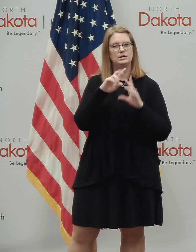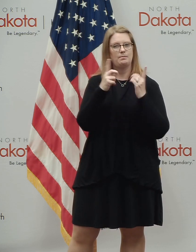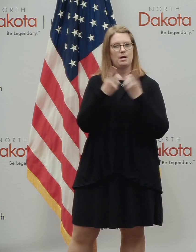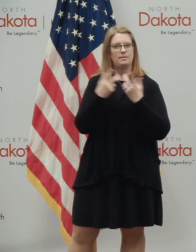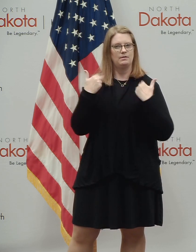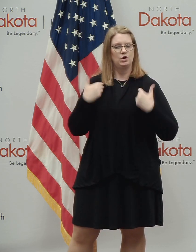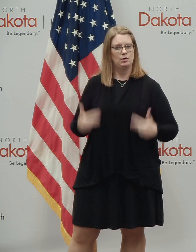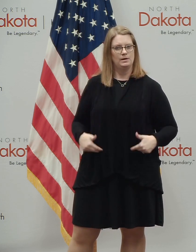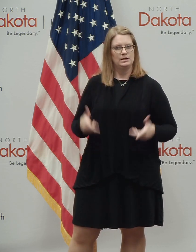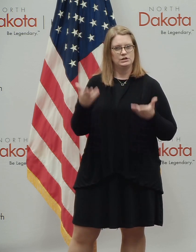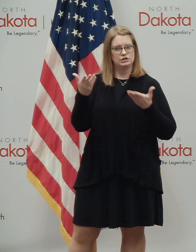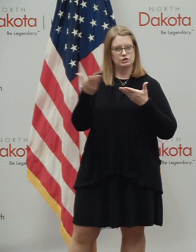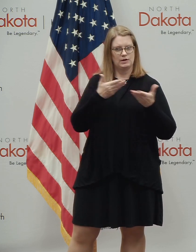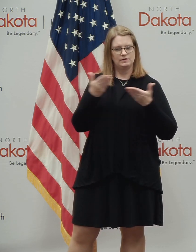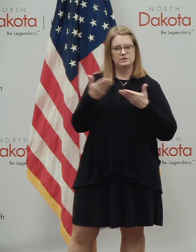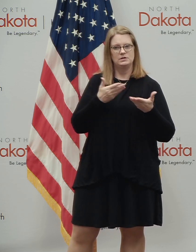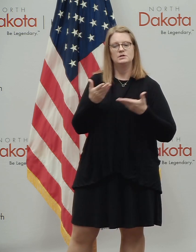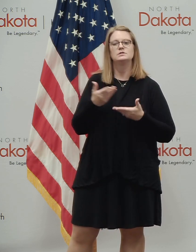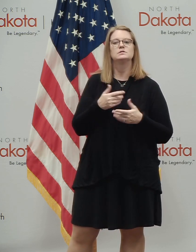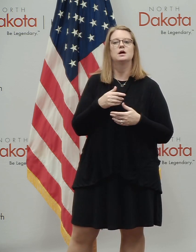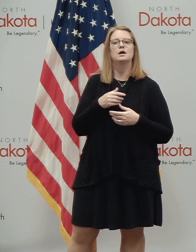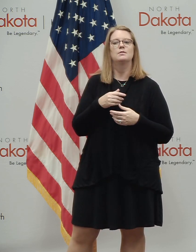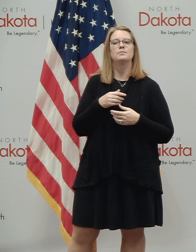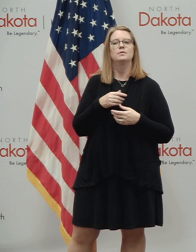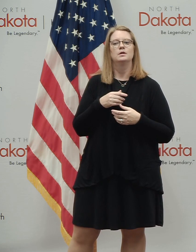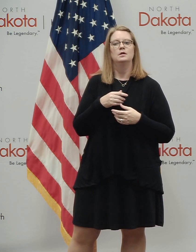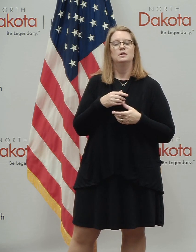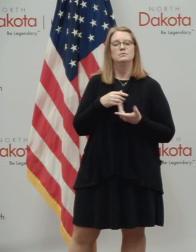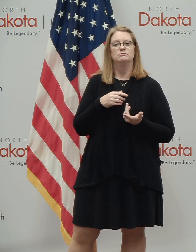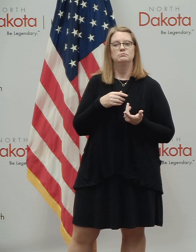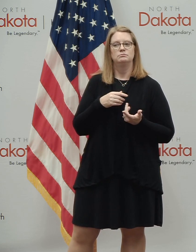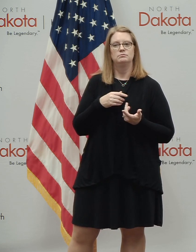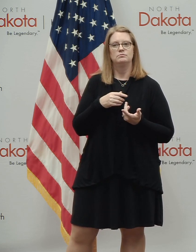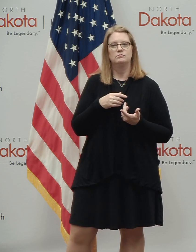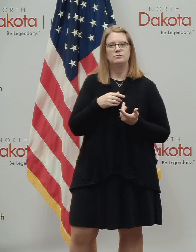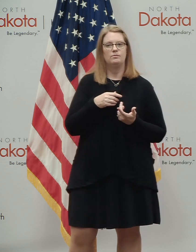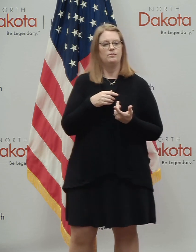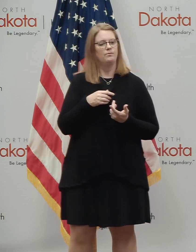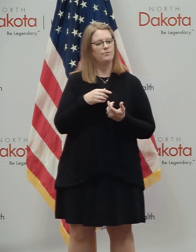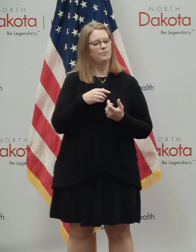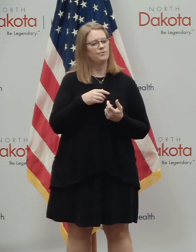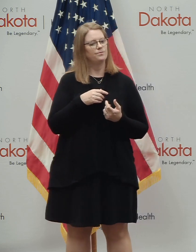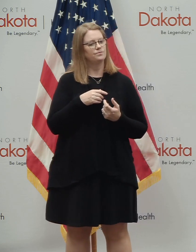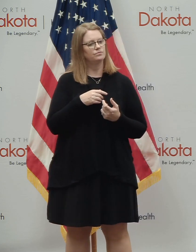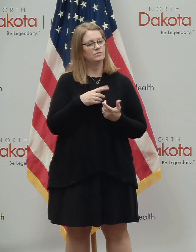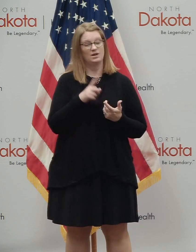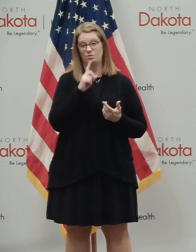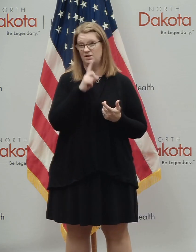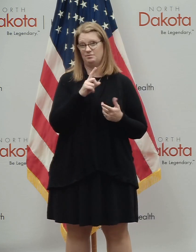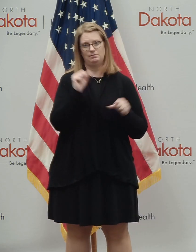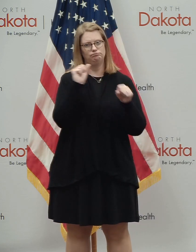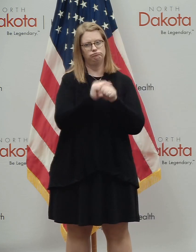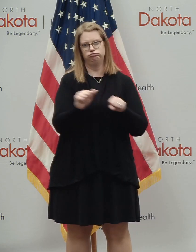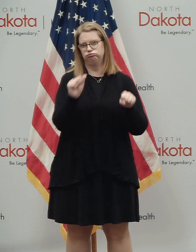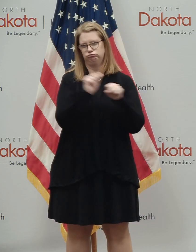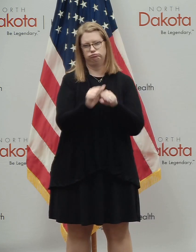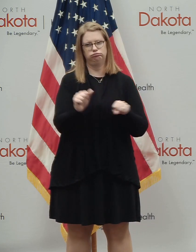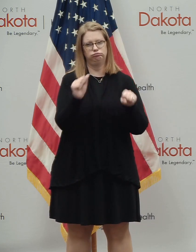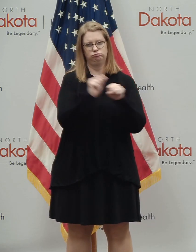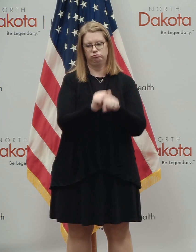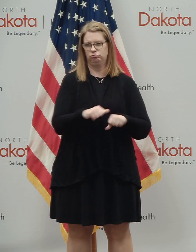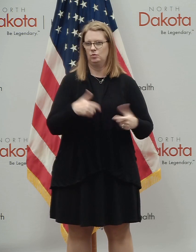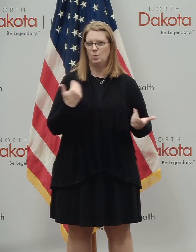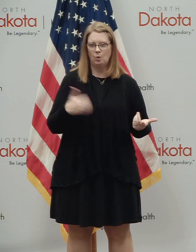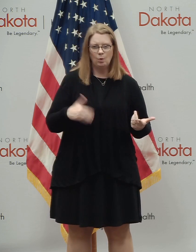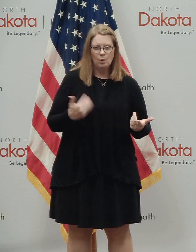Department of Human Services Behavioral Health Division, which has been working, round the clock like all of our